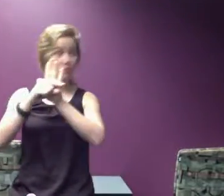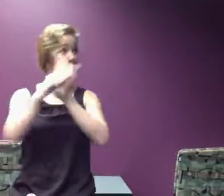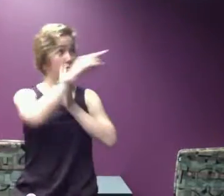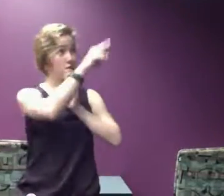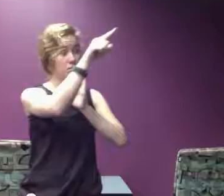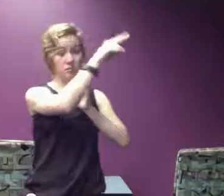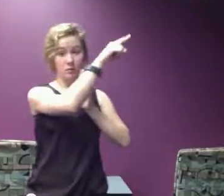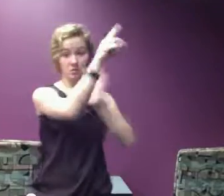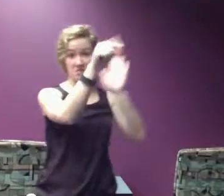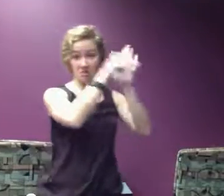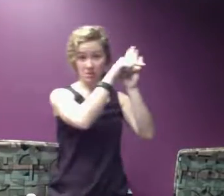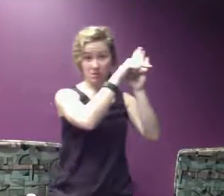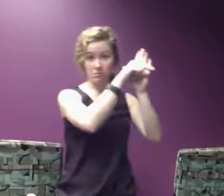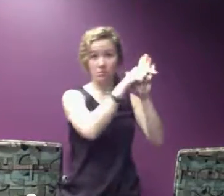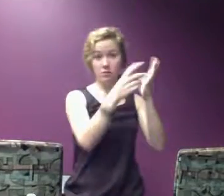But if you had a negative,